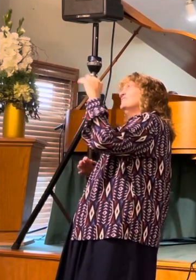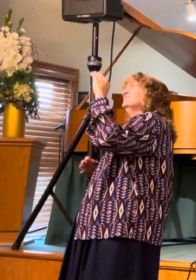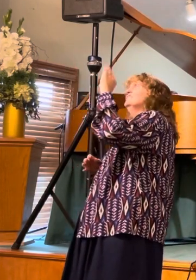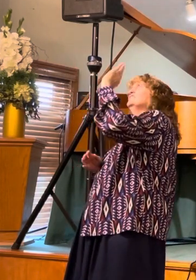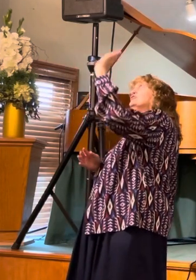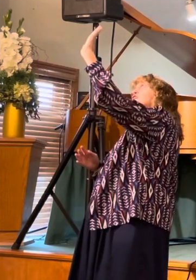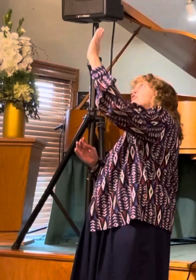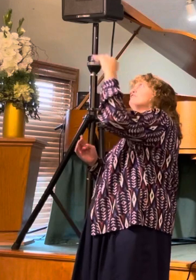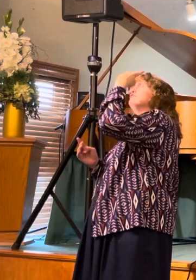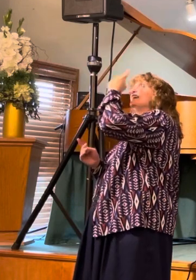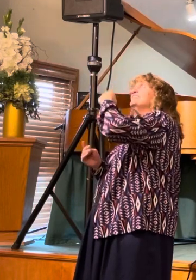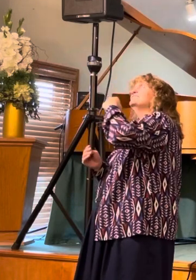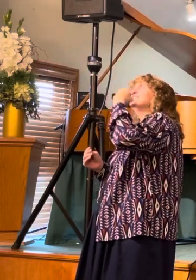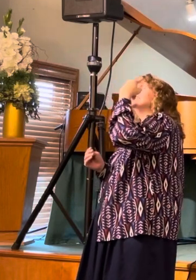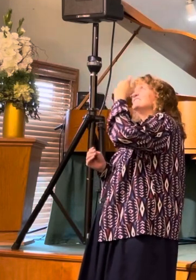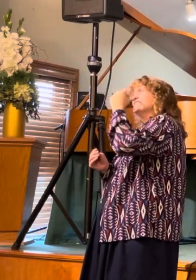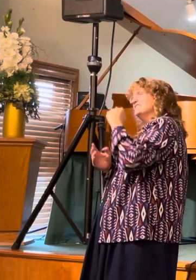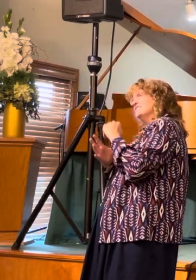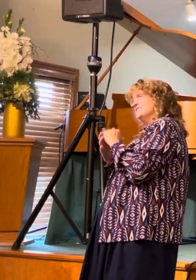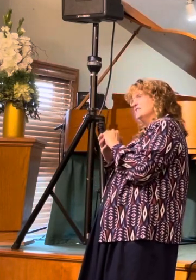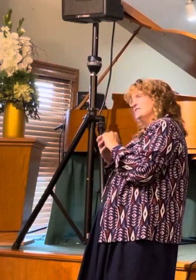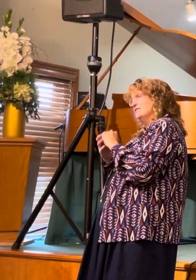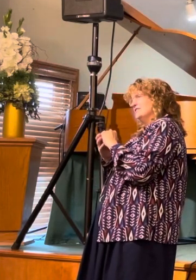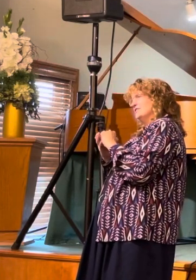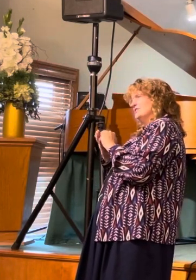your face? Do I